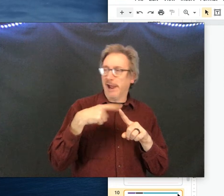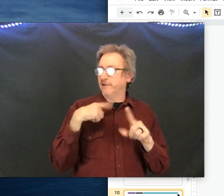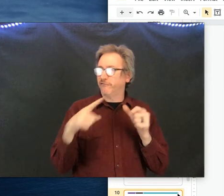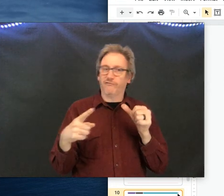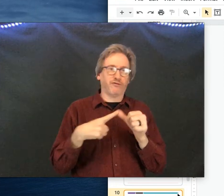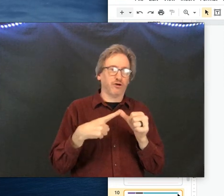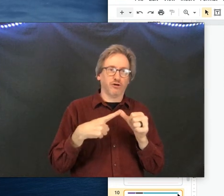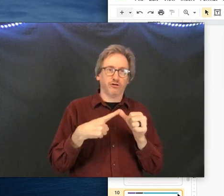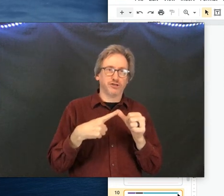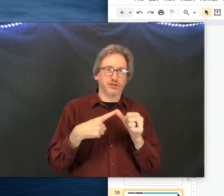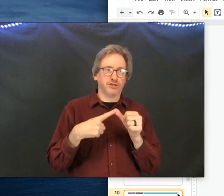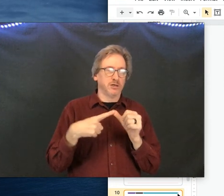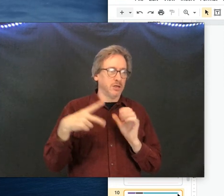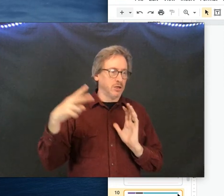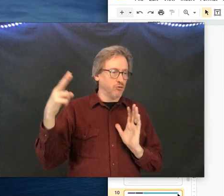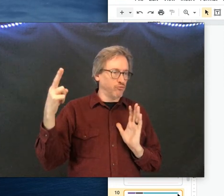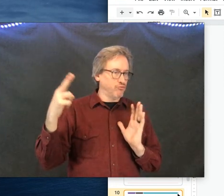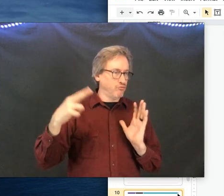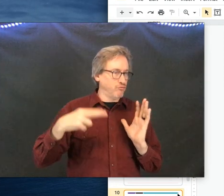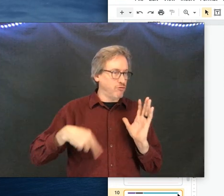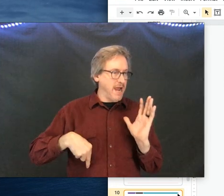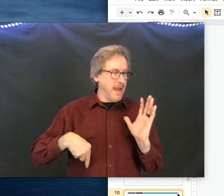When I first